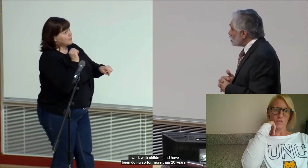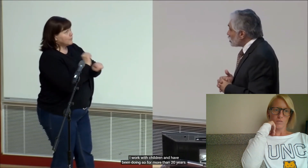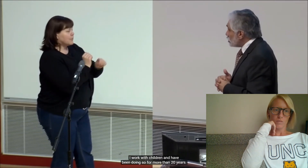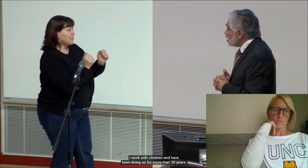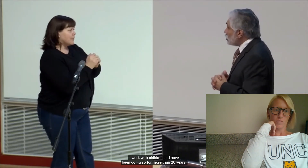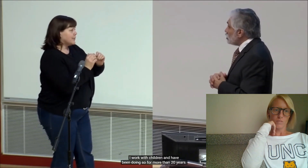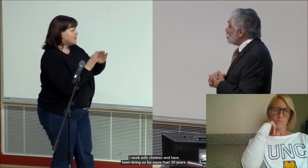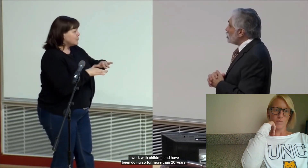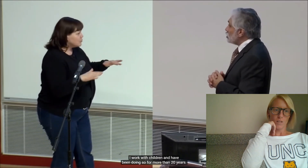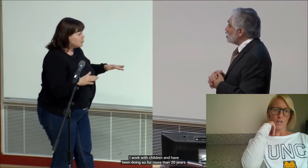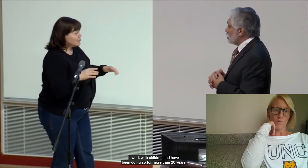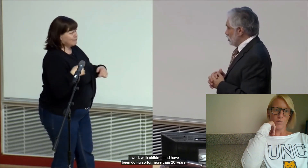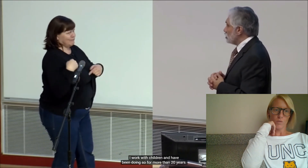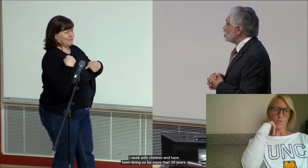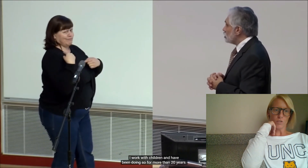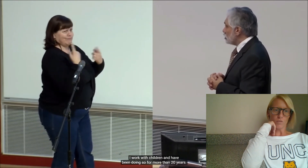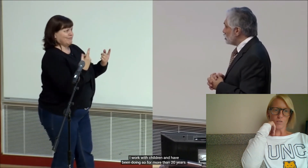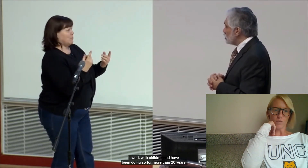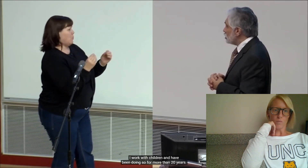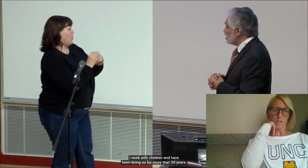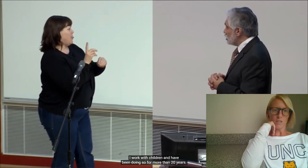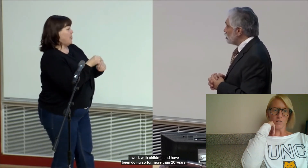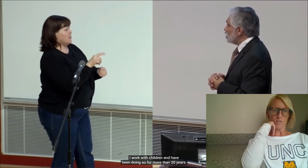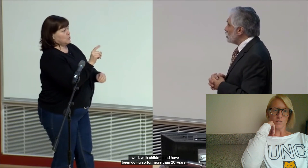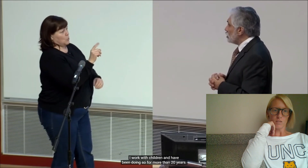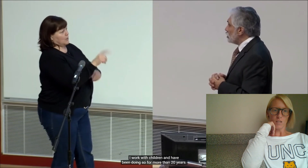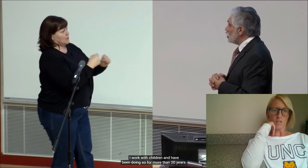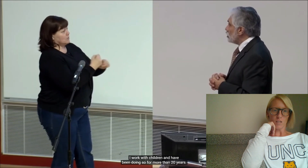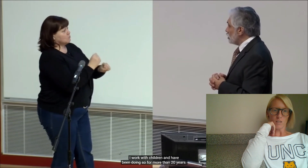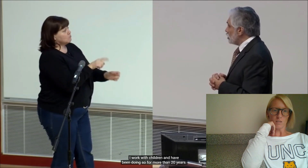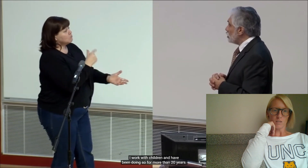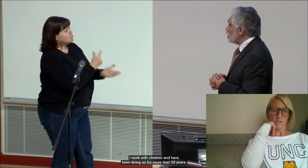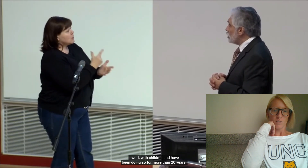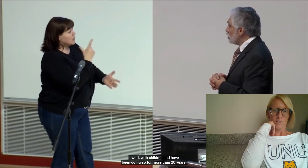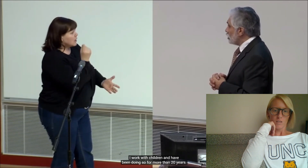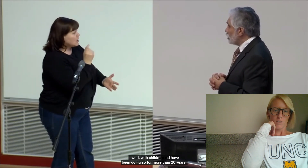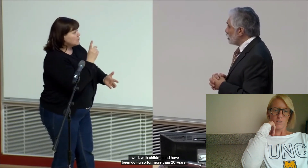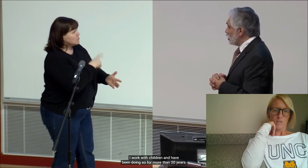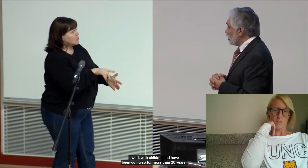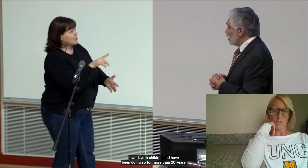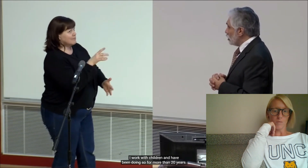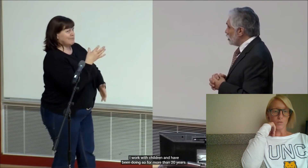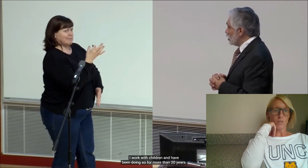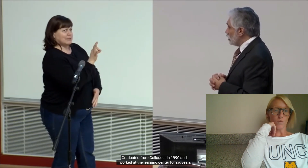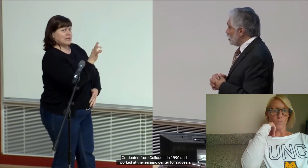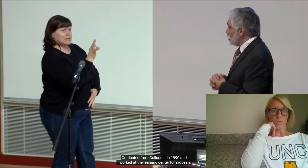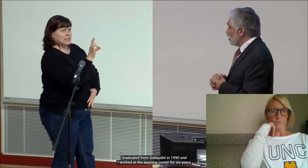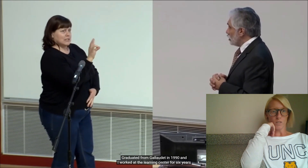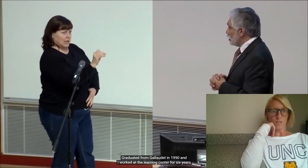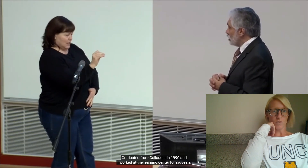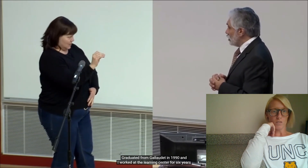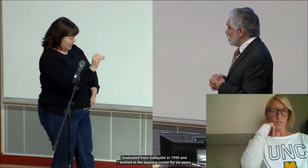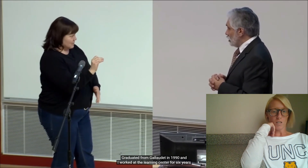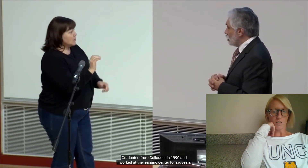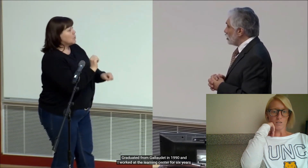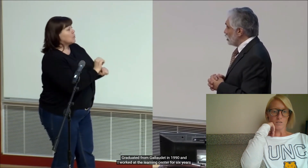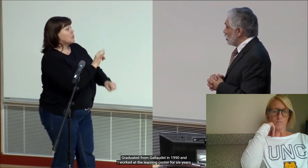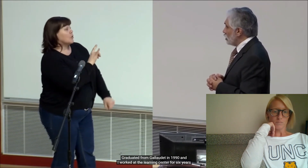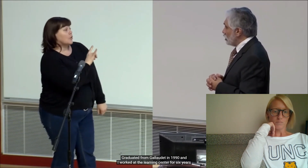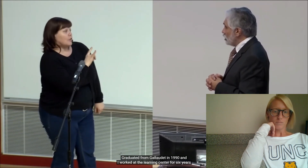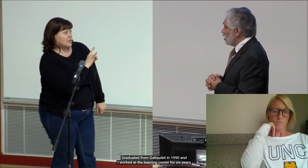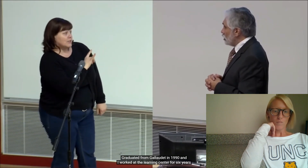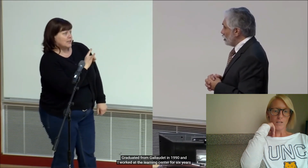question. I work with children and have been doing so for more than 20 years. I've been doing it Graduated for from 20 years. Gallaudet